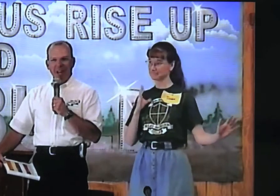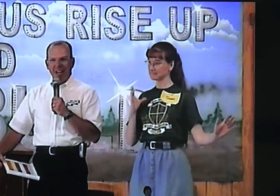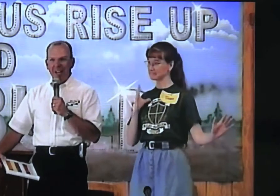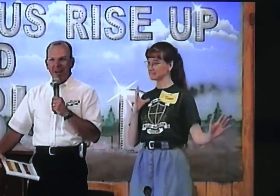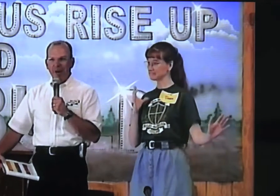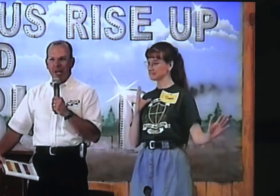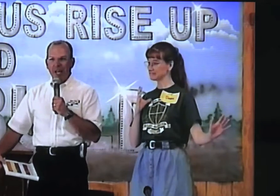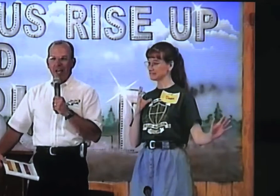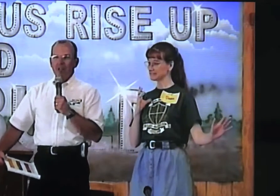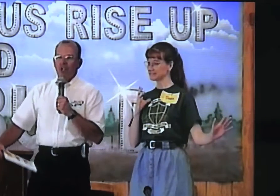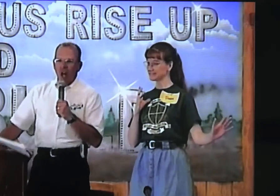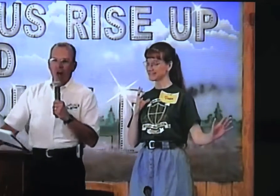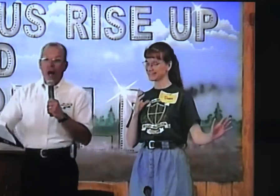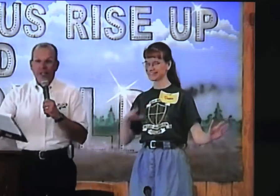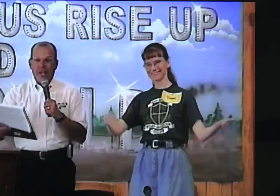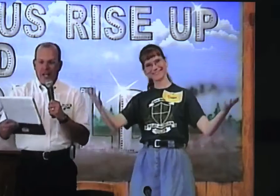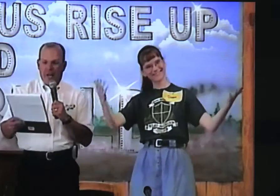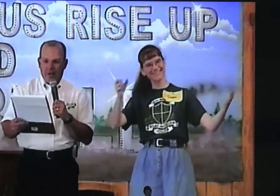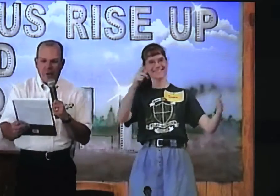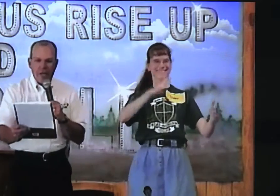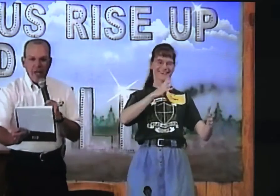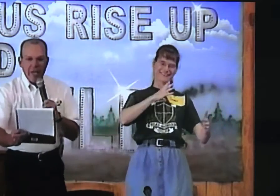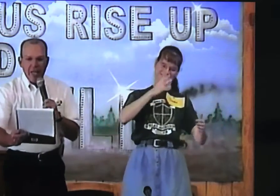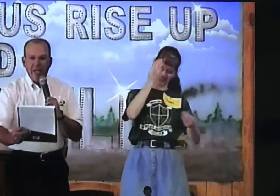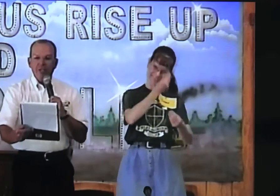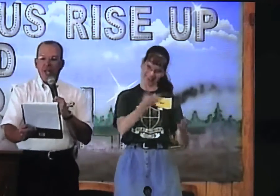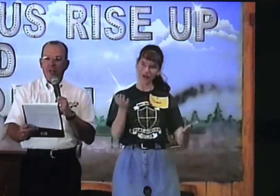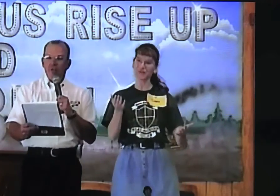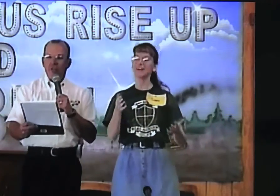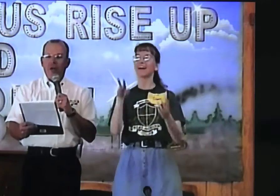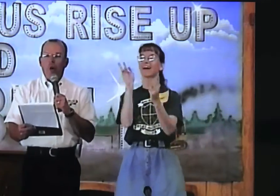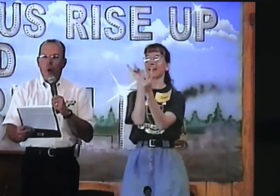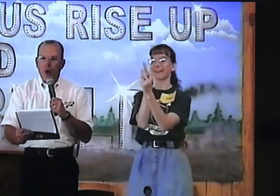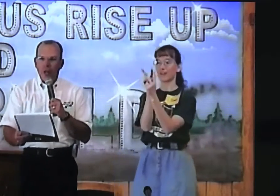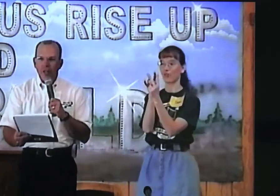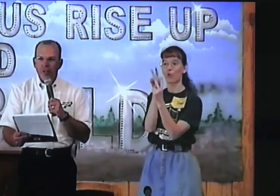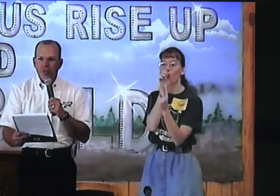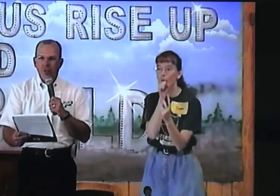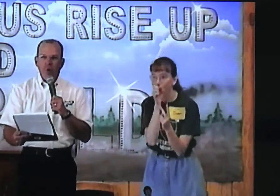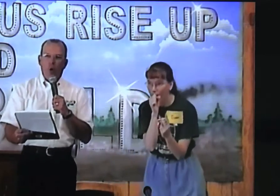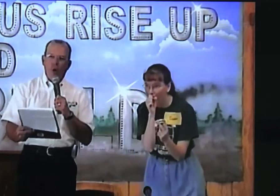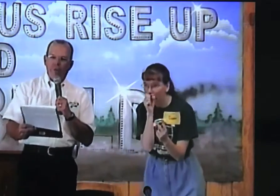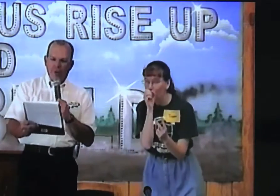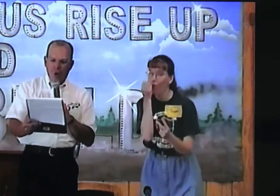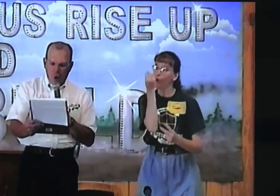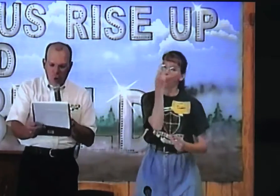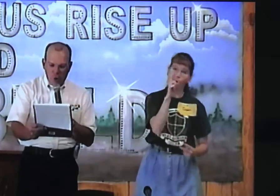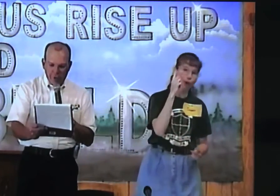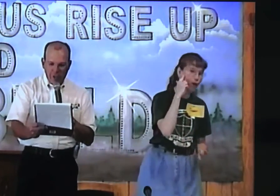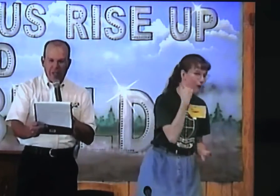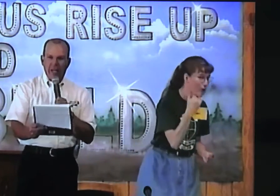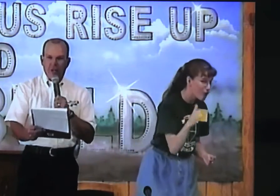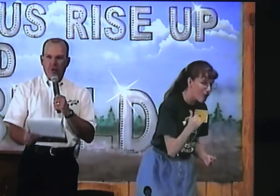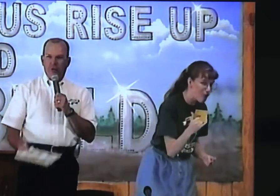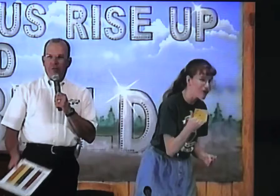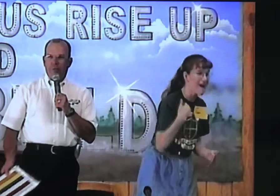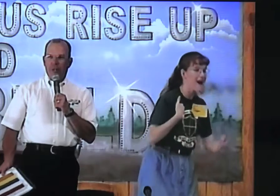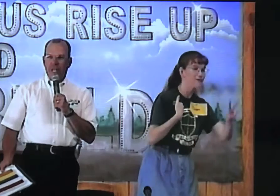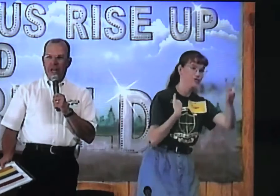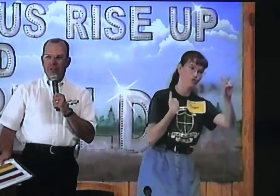Great. So, I'll tell you, okay, it is either the orange or the gold that has 240,000.